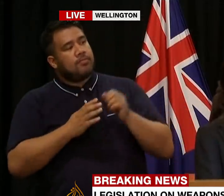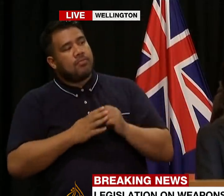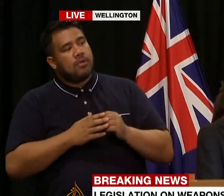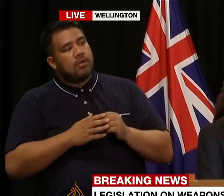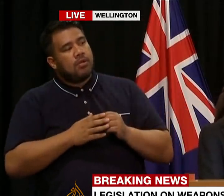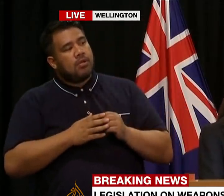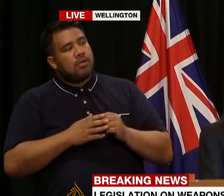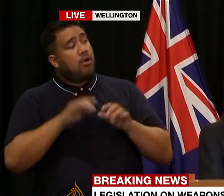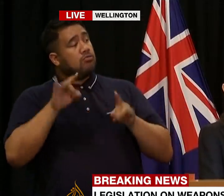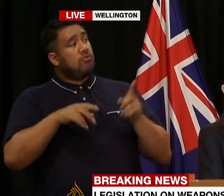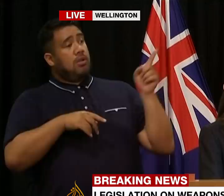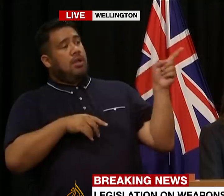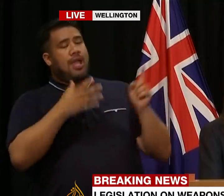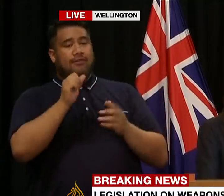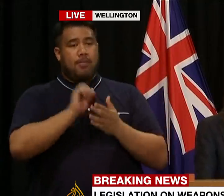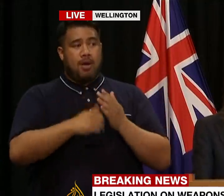Yes.